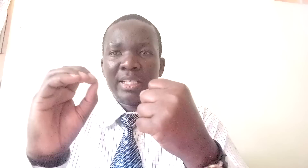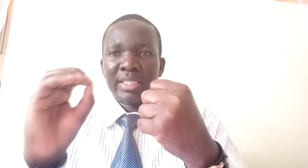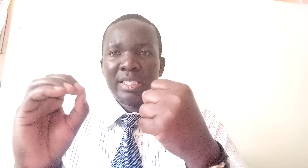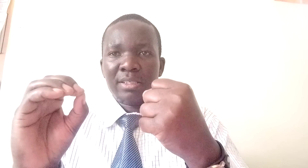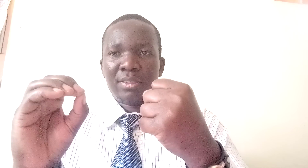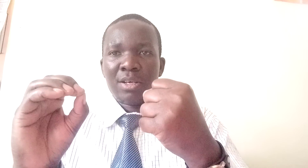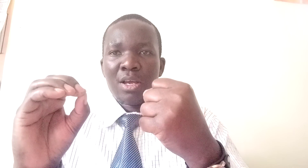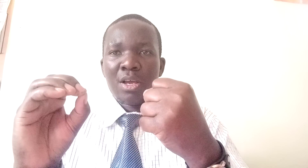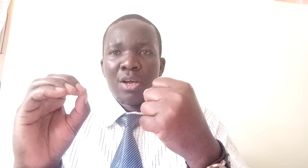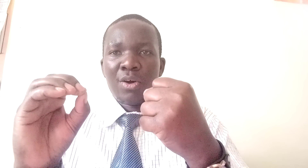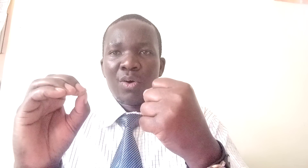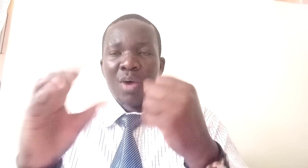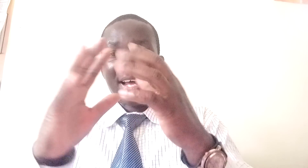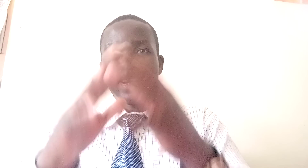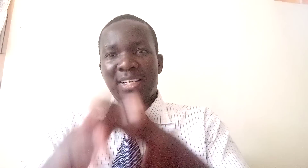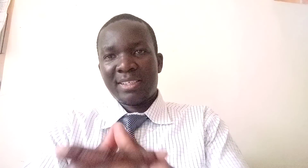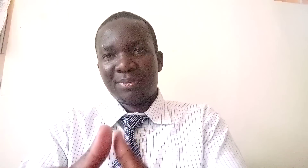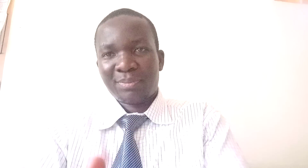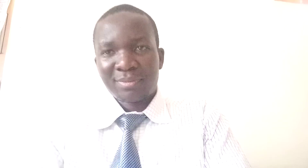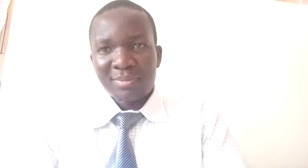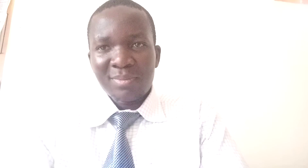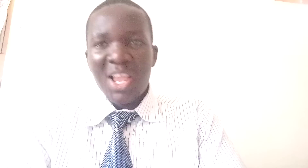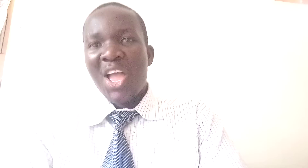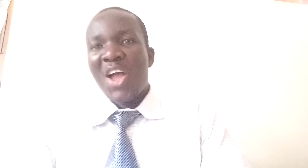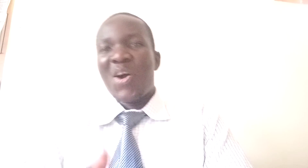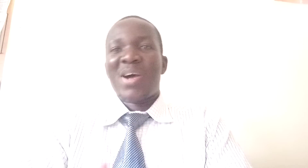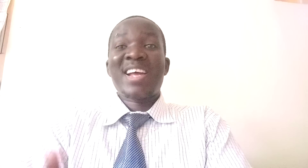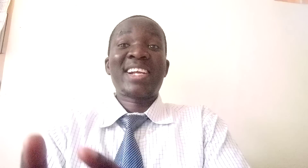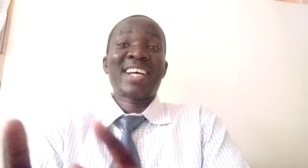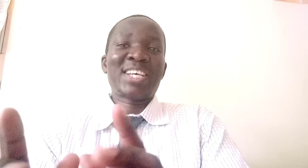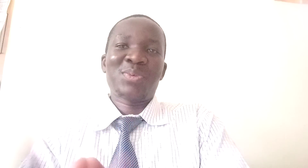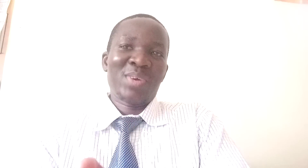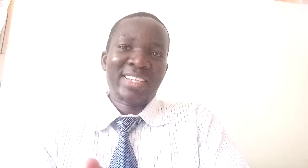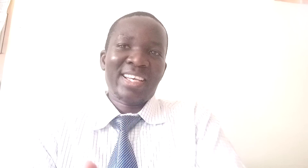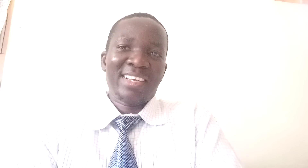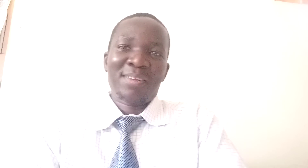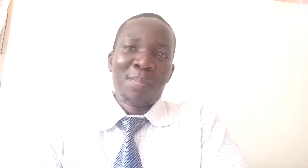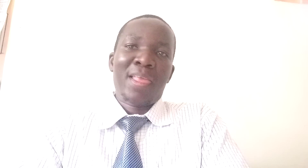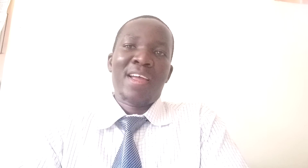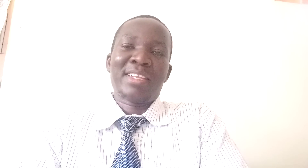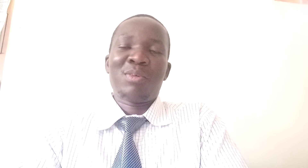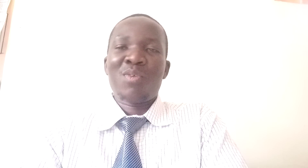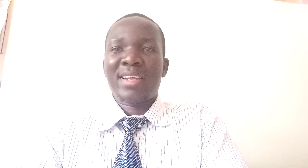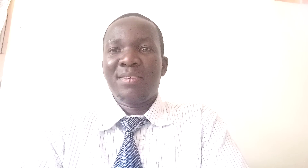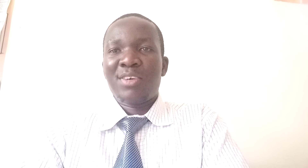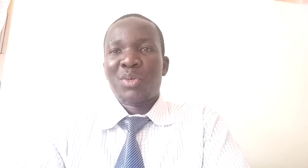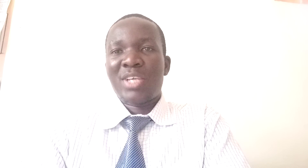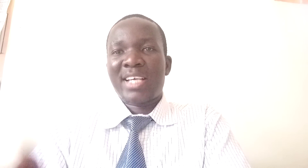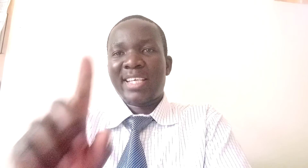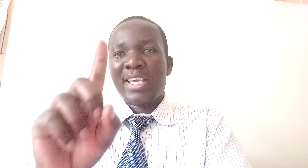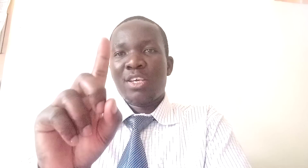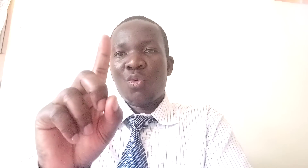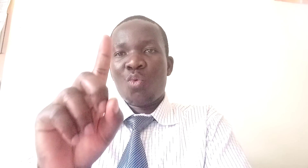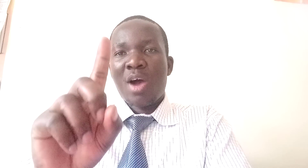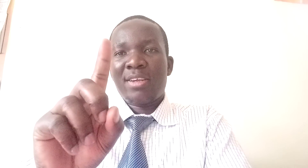90. 100. 100 has two ways, And number one, just say